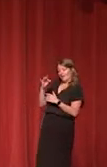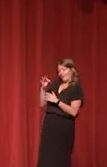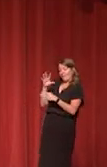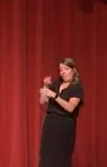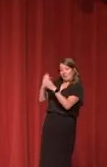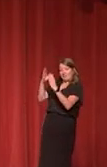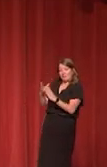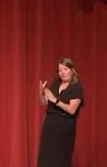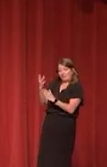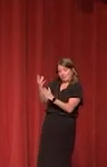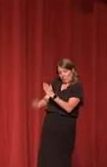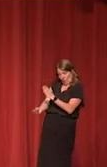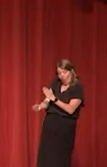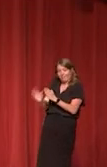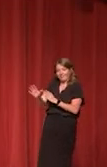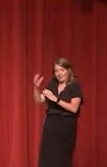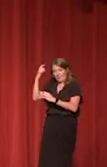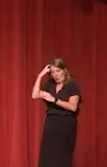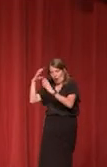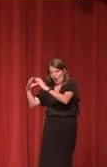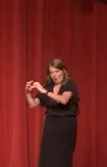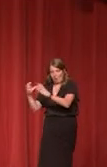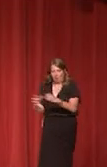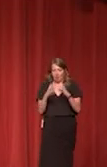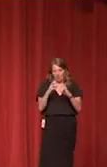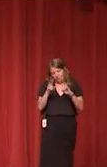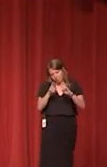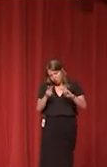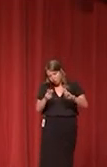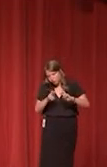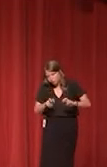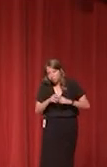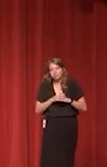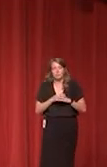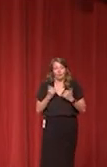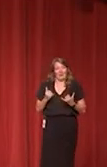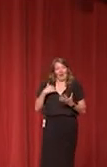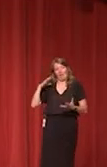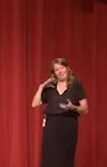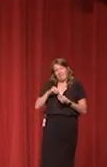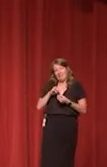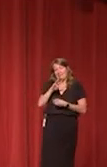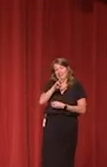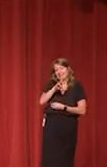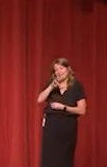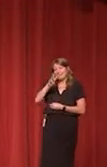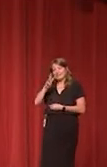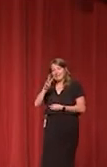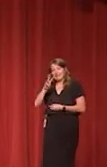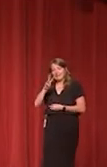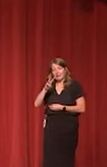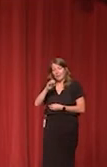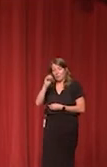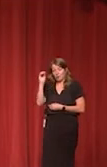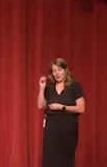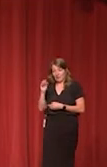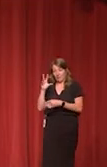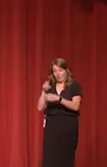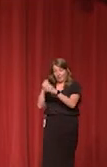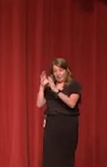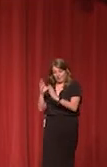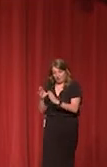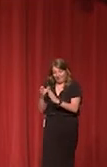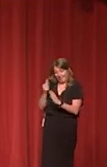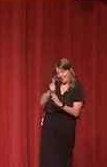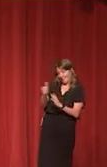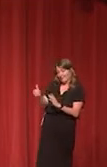participants who are enrolled in Wisconsin ADRC. Currently, about 66% of participants in our ADRC have